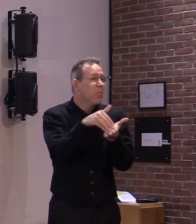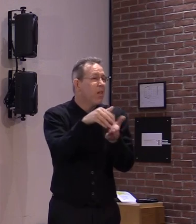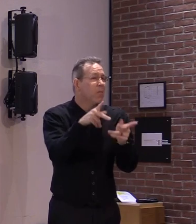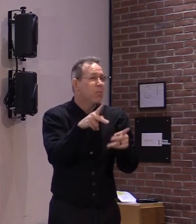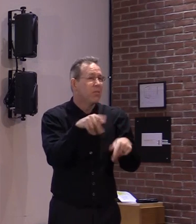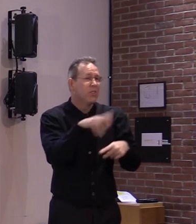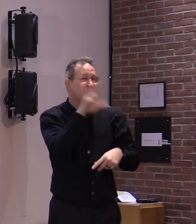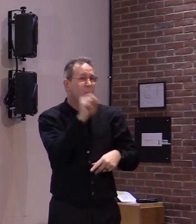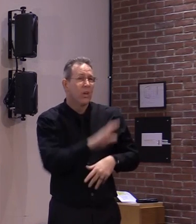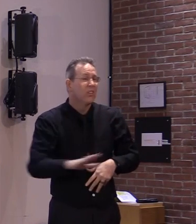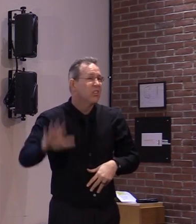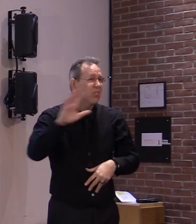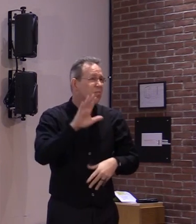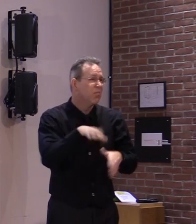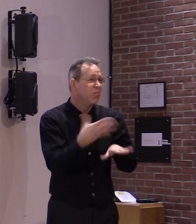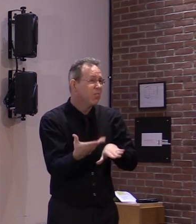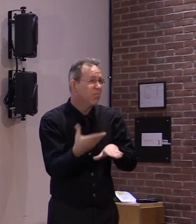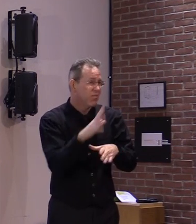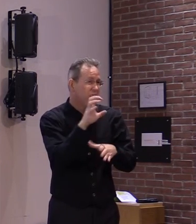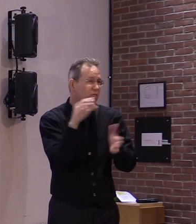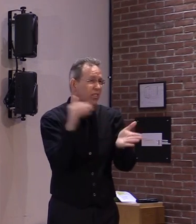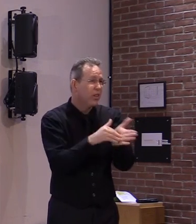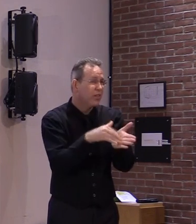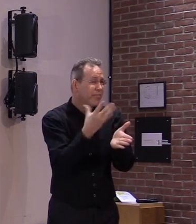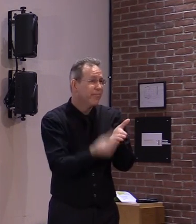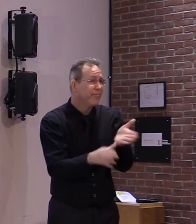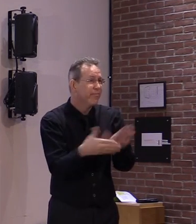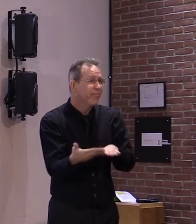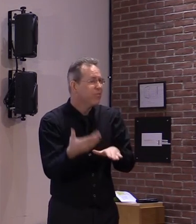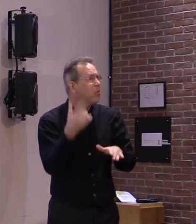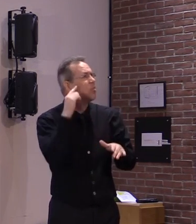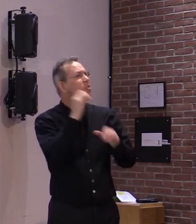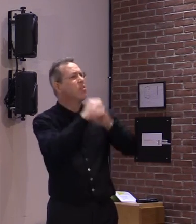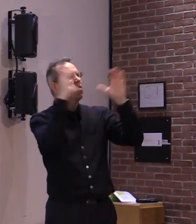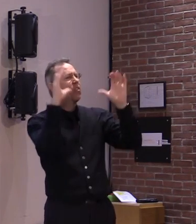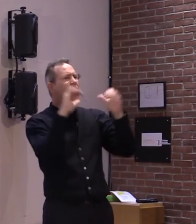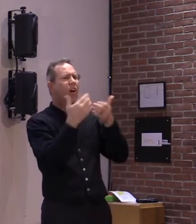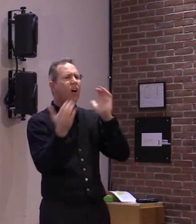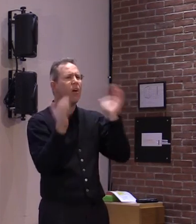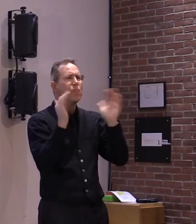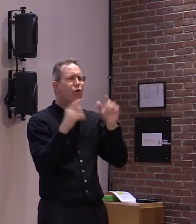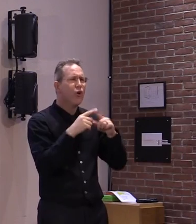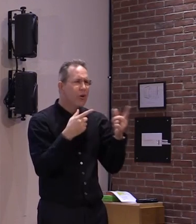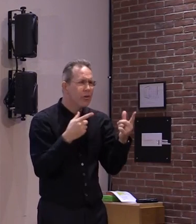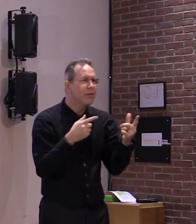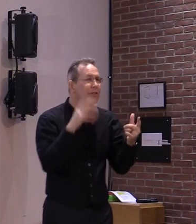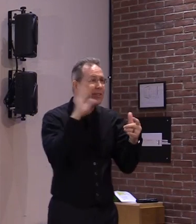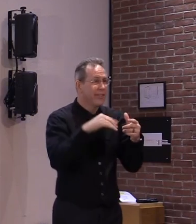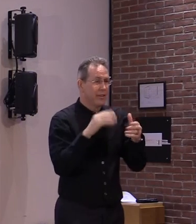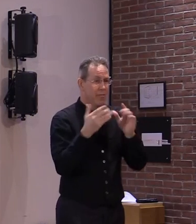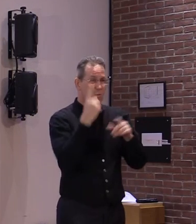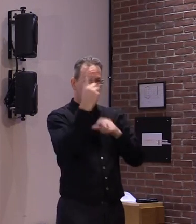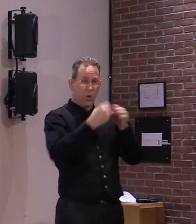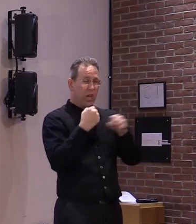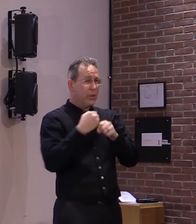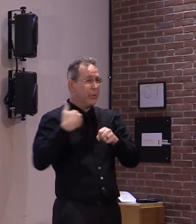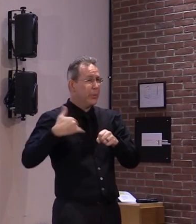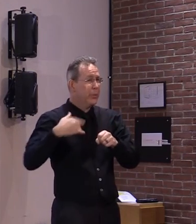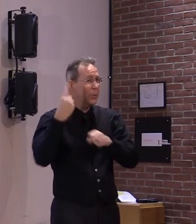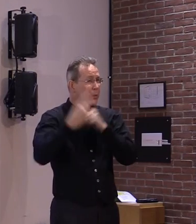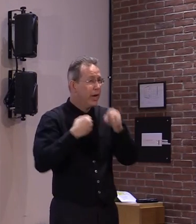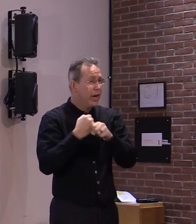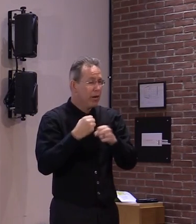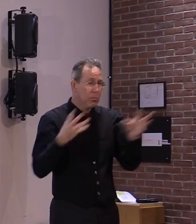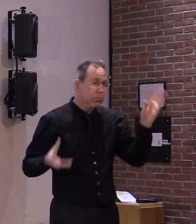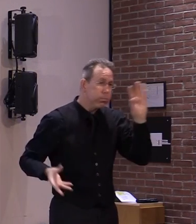now attributable to the pandemic. In just under a year, COVID now ranks as one of the deadliest events in